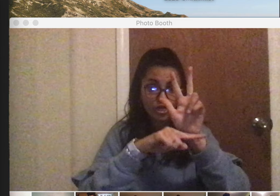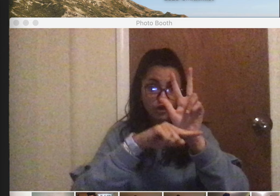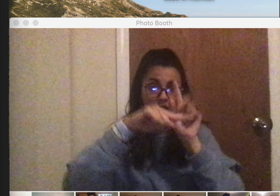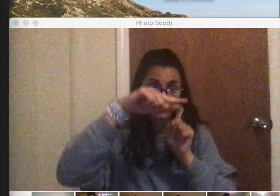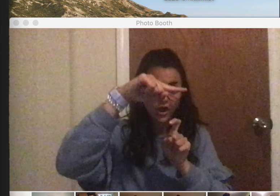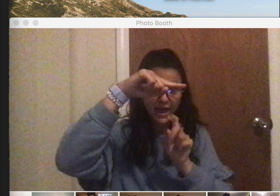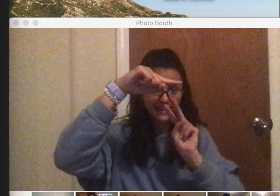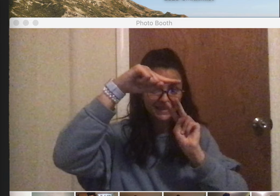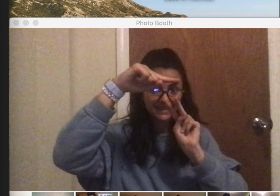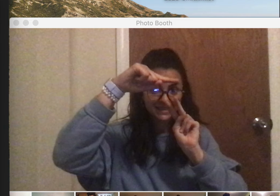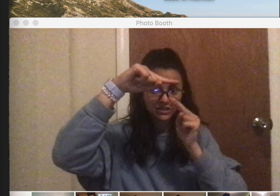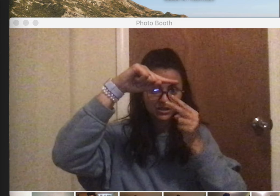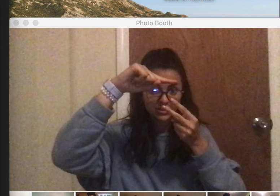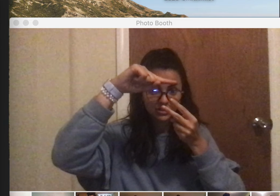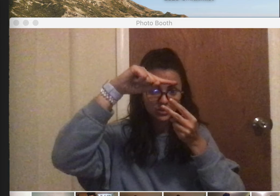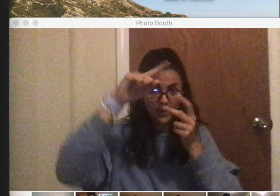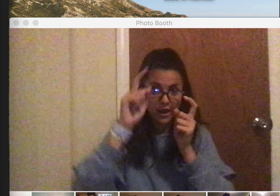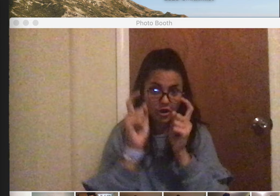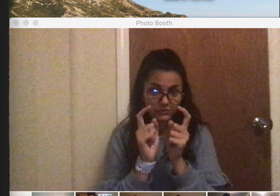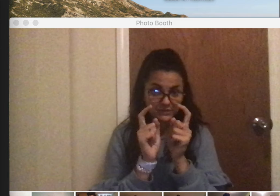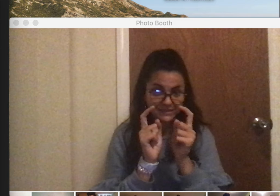to the negative 3rd.